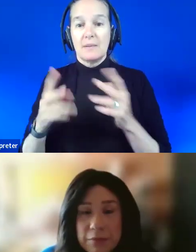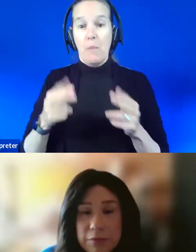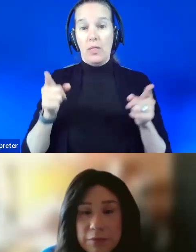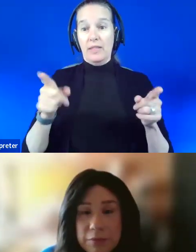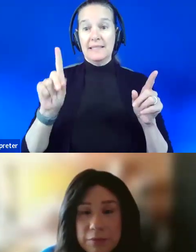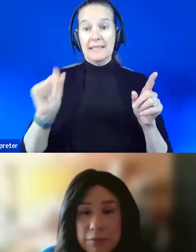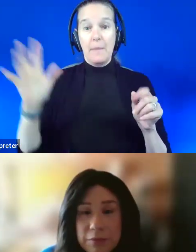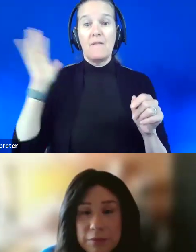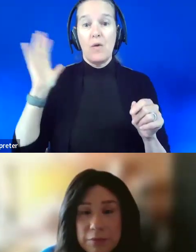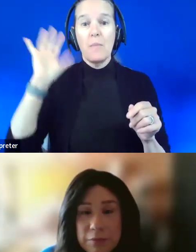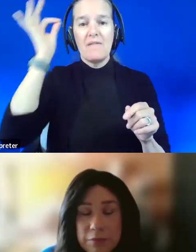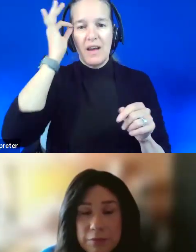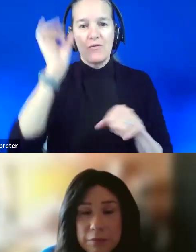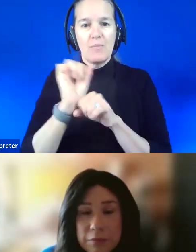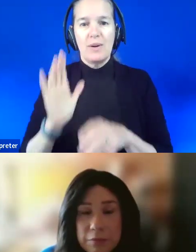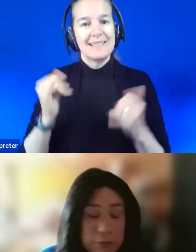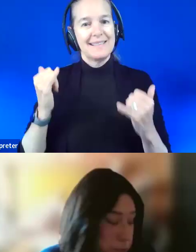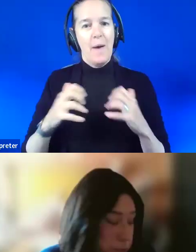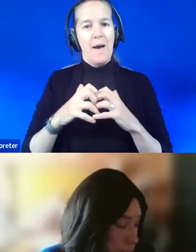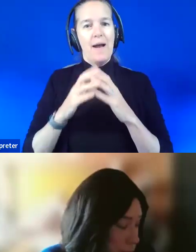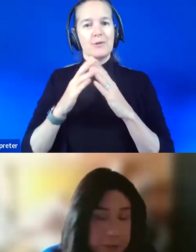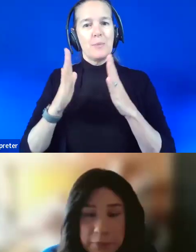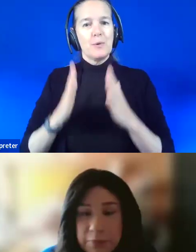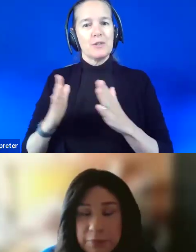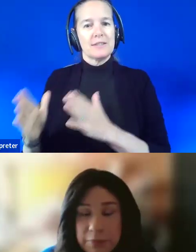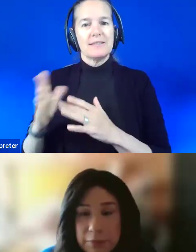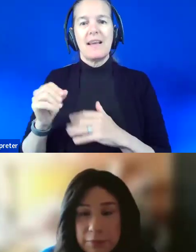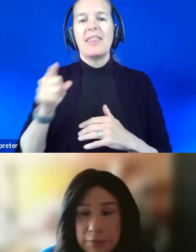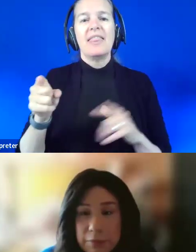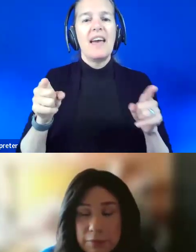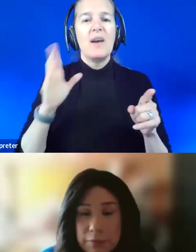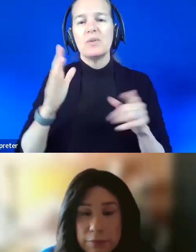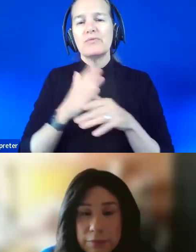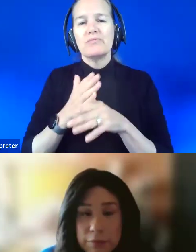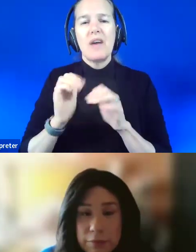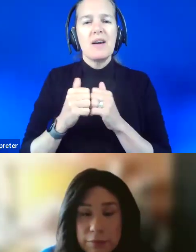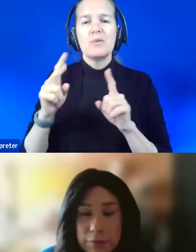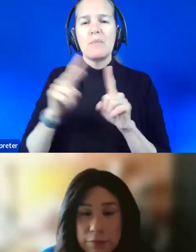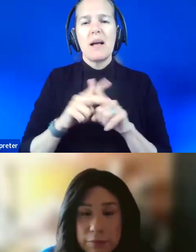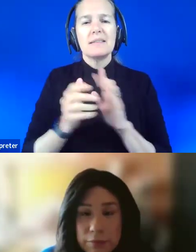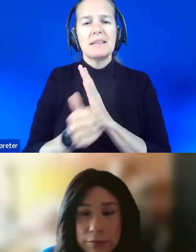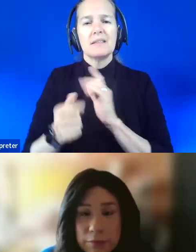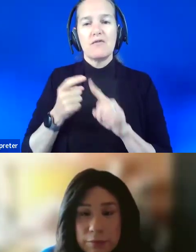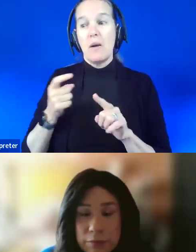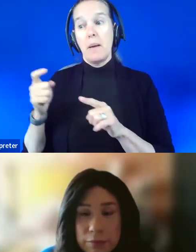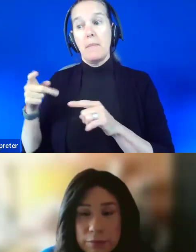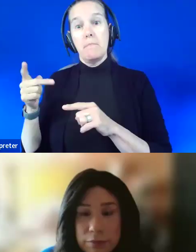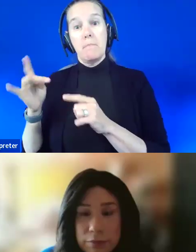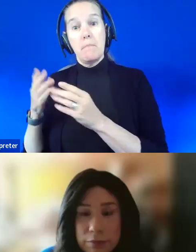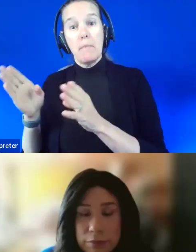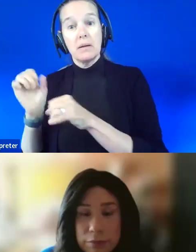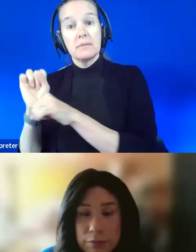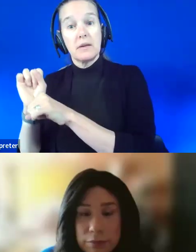former federal employees who are now entrepreneurs, who are going to be sharing how to apply skills from your time in the public sector to set your